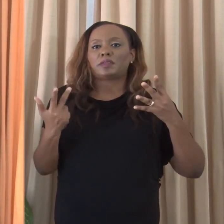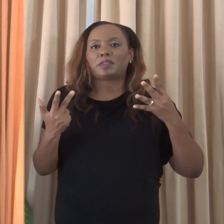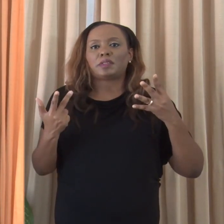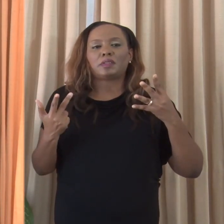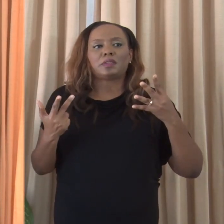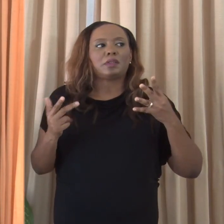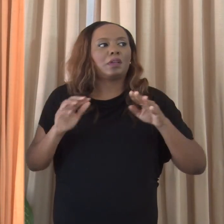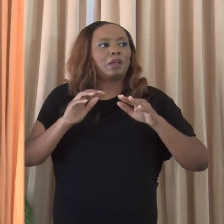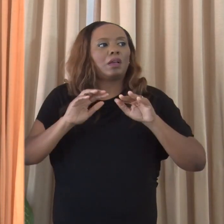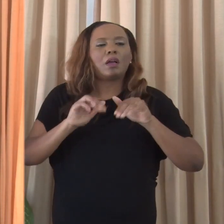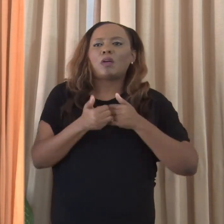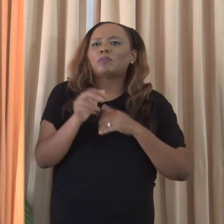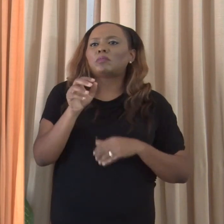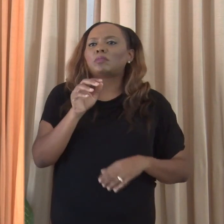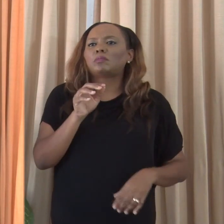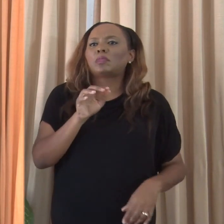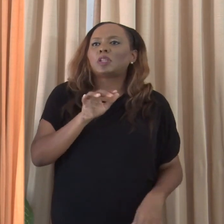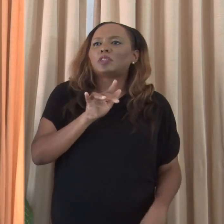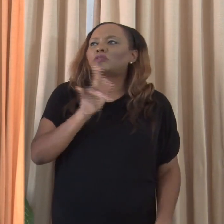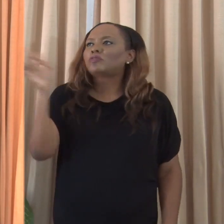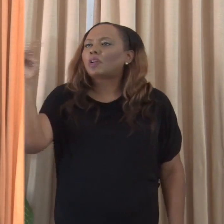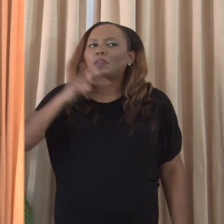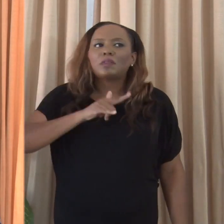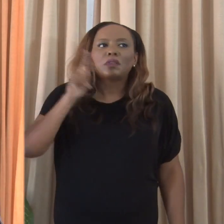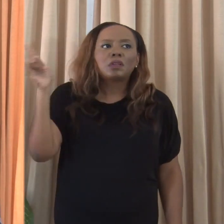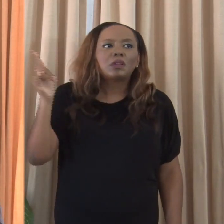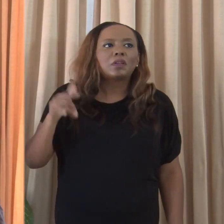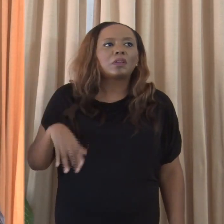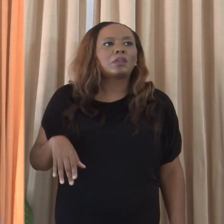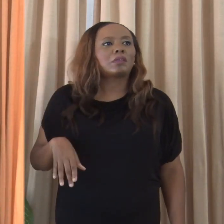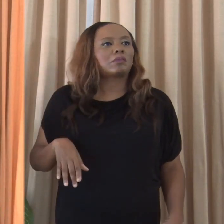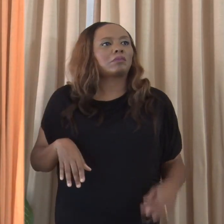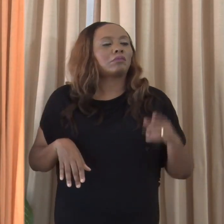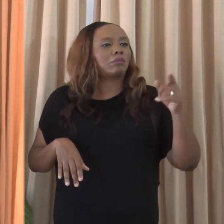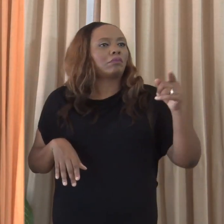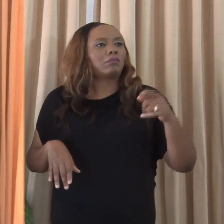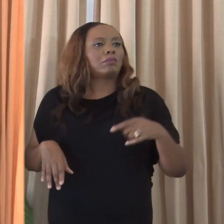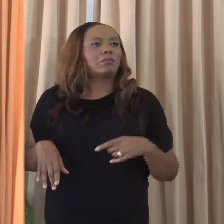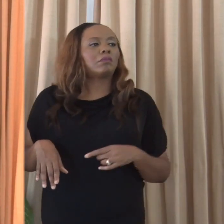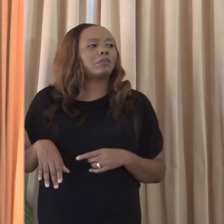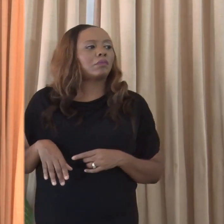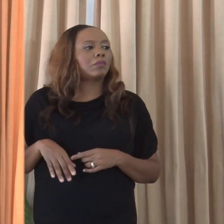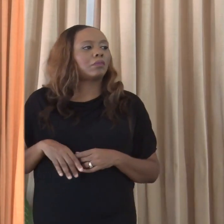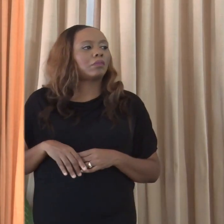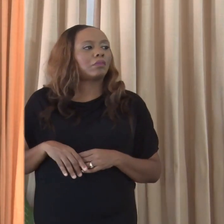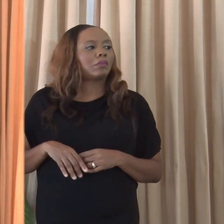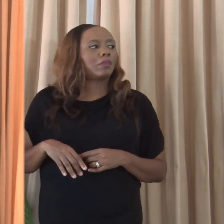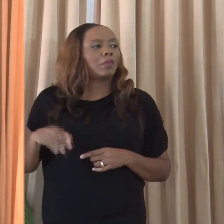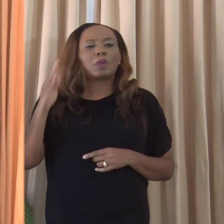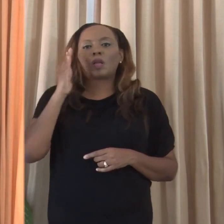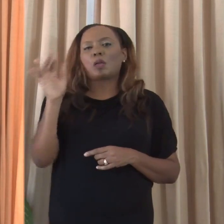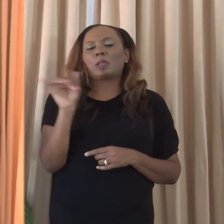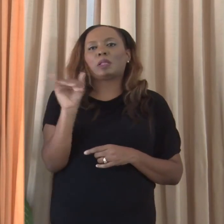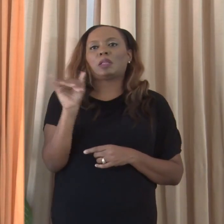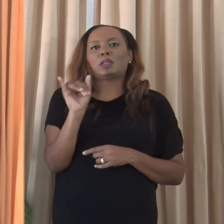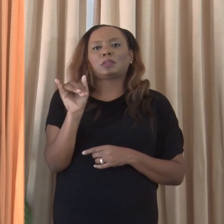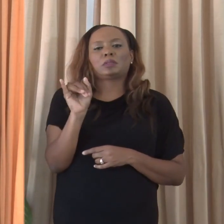travel and commerce? Barbados will look a lot like what you see happening in some parts of the United